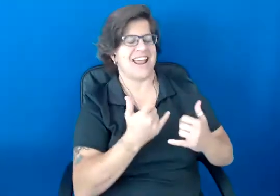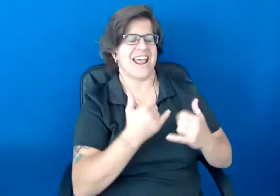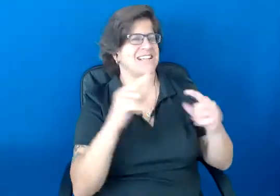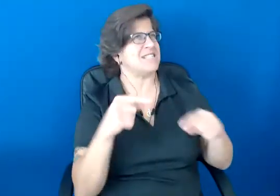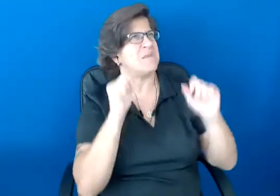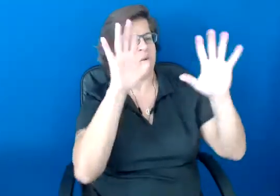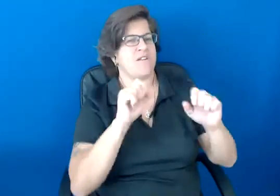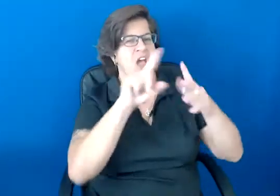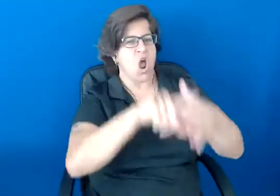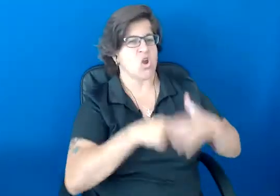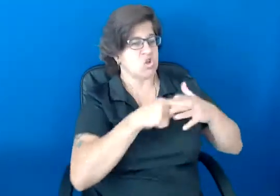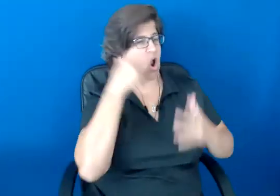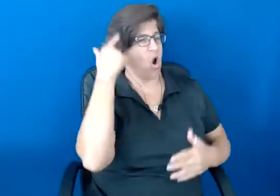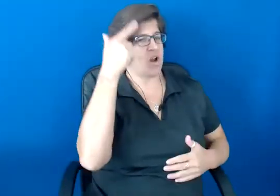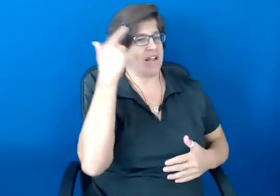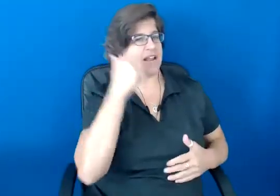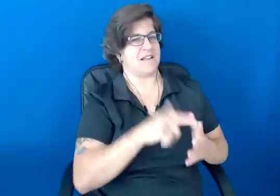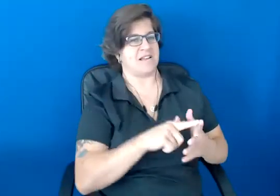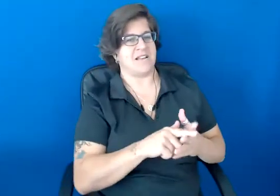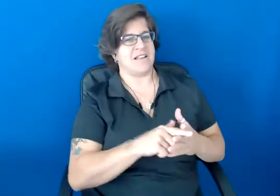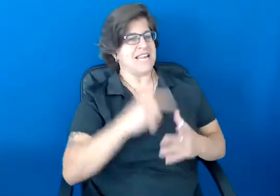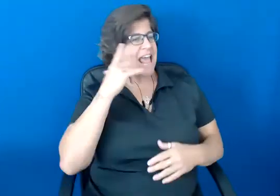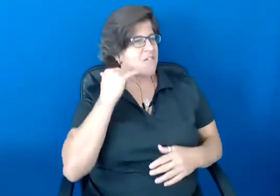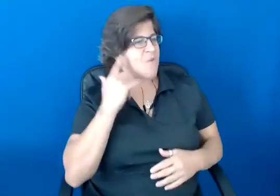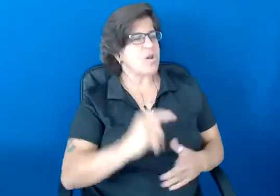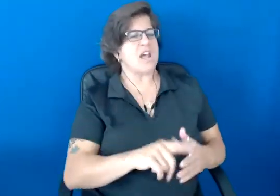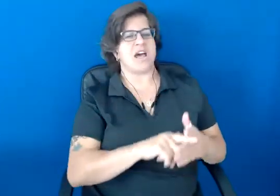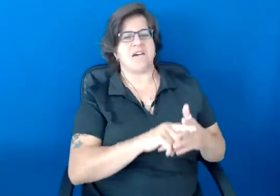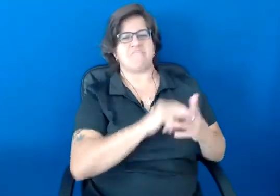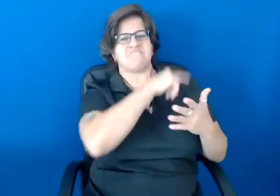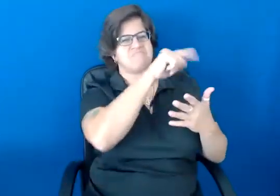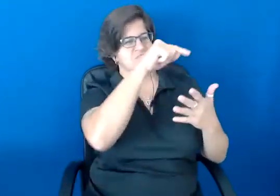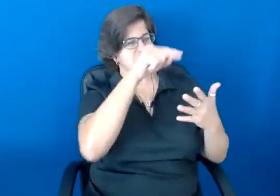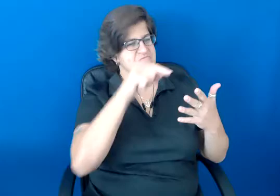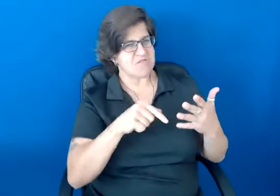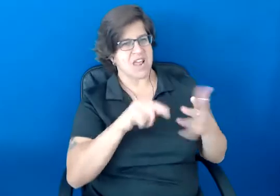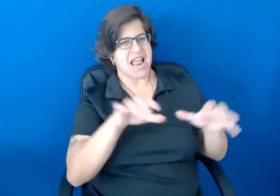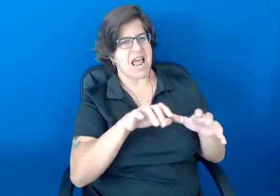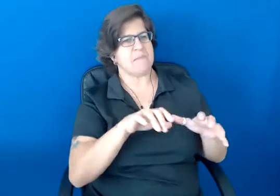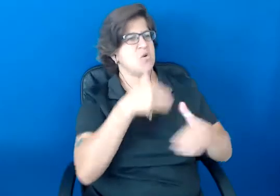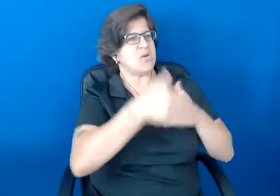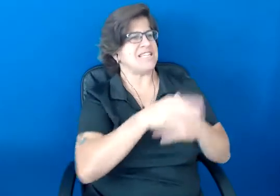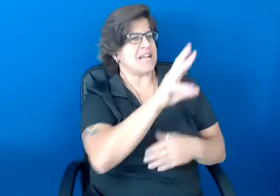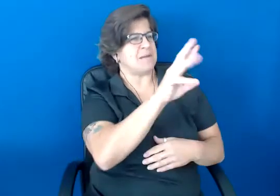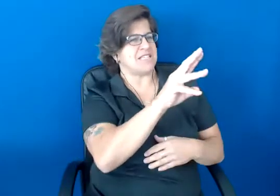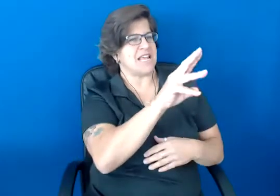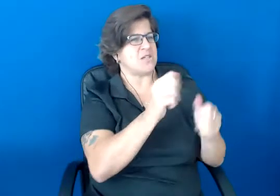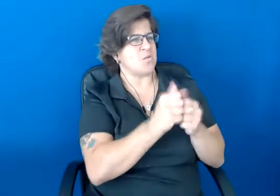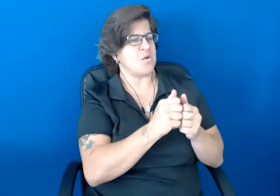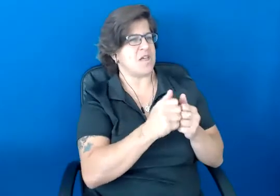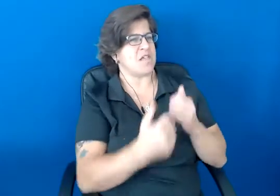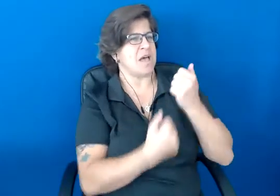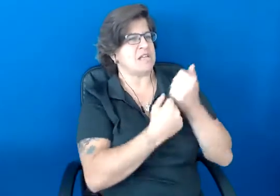wonderful. Started in London Bridge. I'm ending in California. And I'm doing step 6 with my sponsor